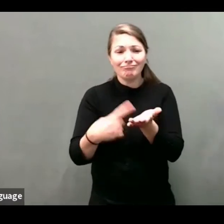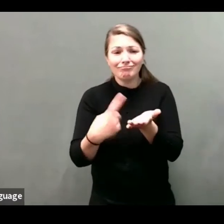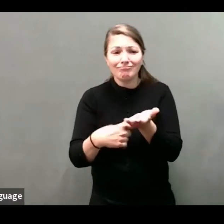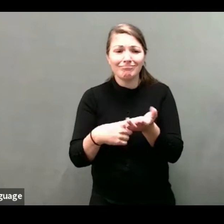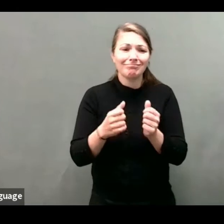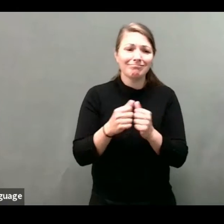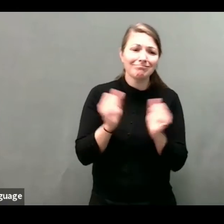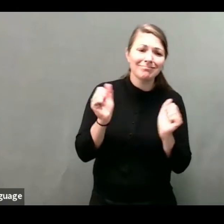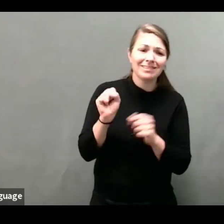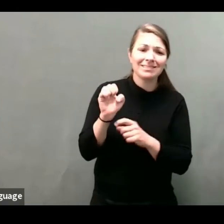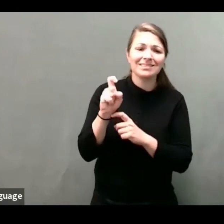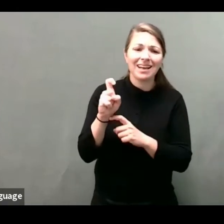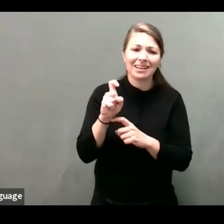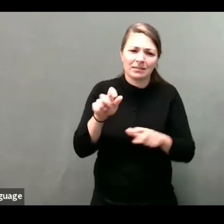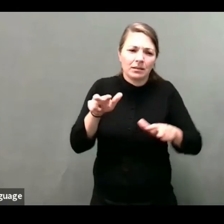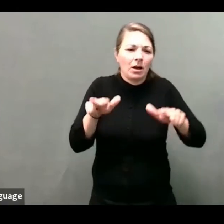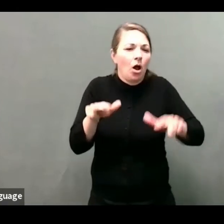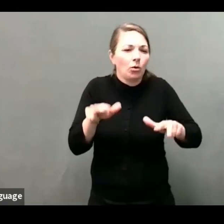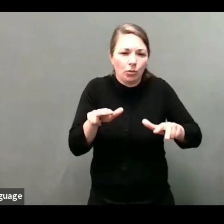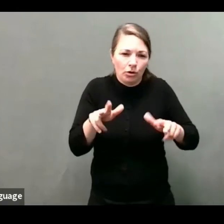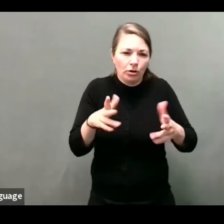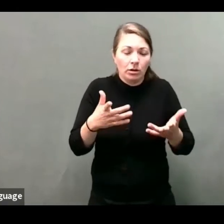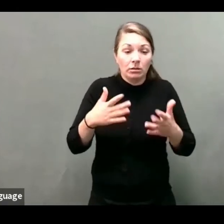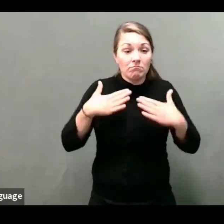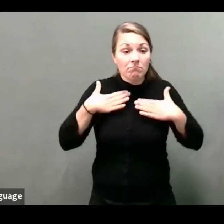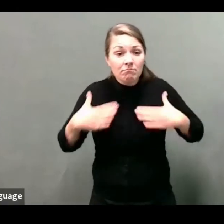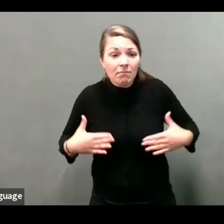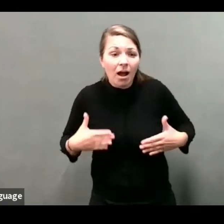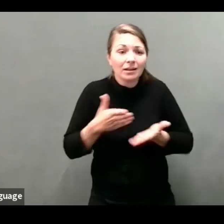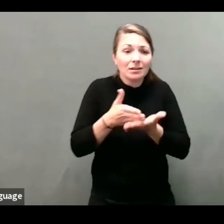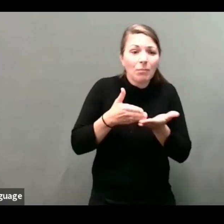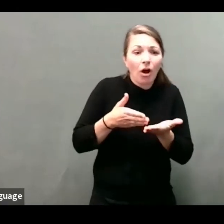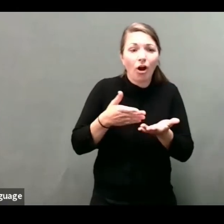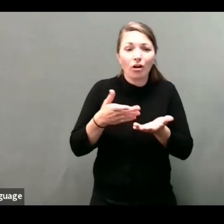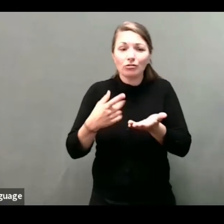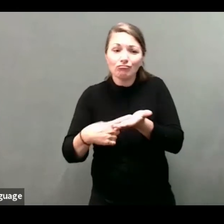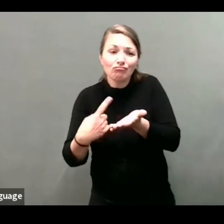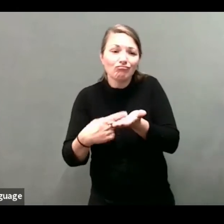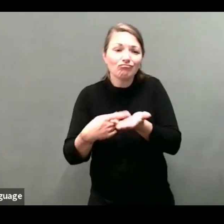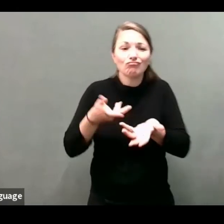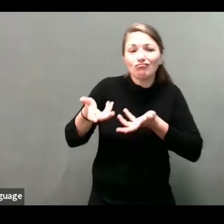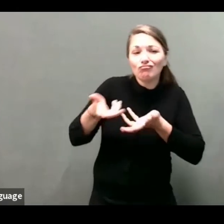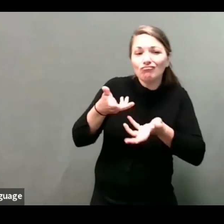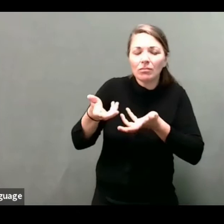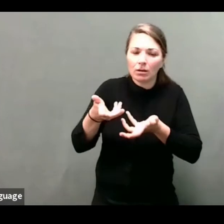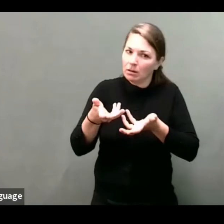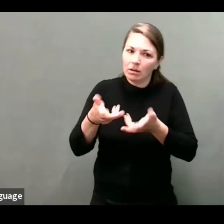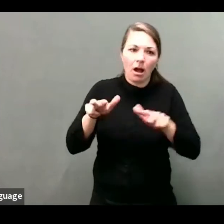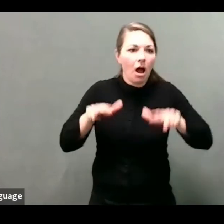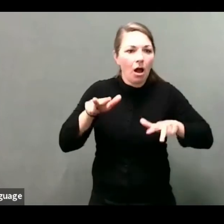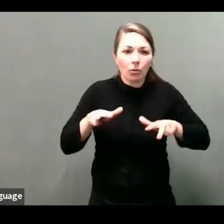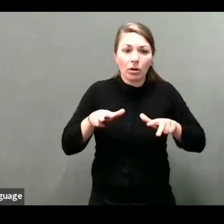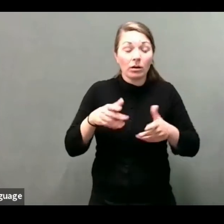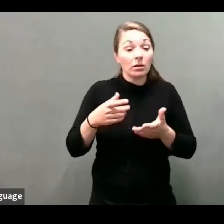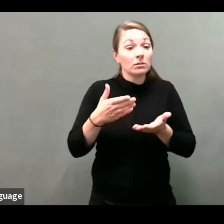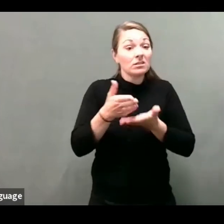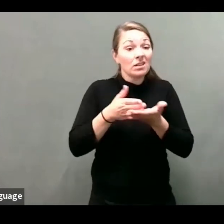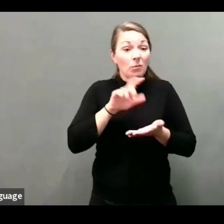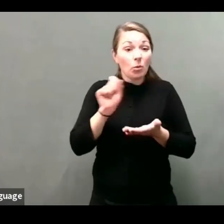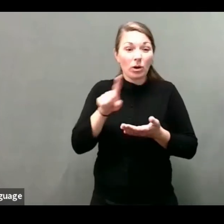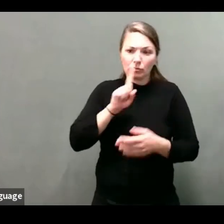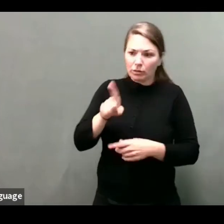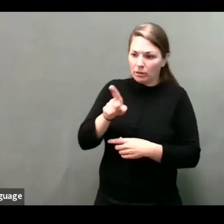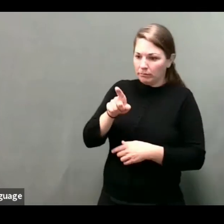It's awkward to talk about body parts. Some of the questions that might come up during an exam can feel so very direct and personal. And